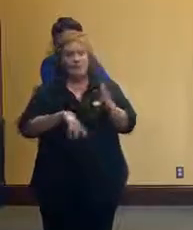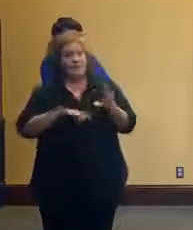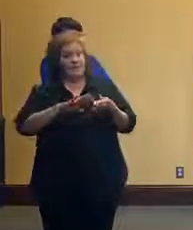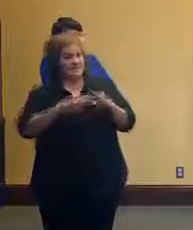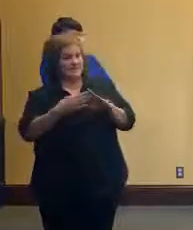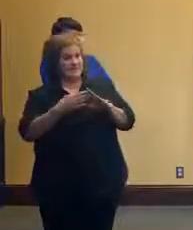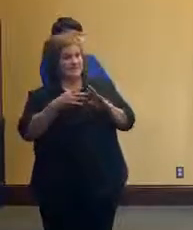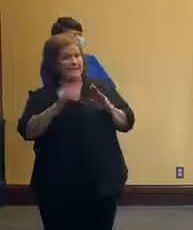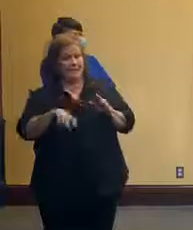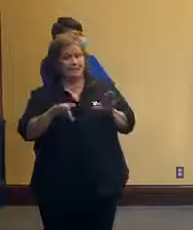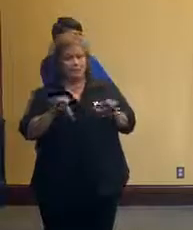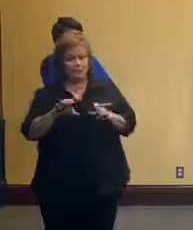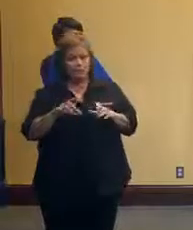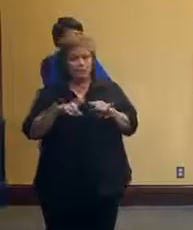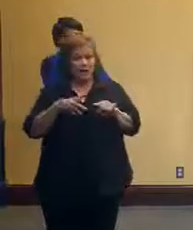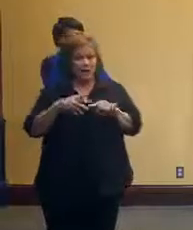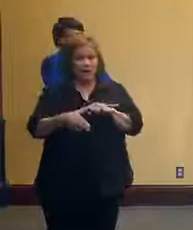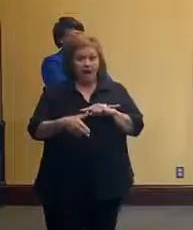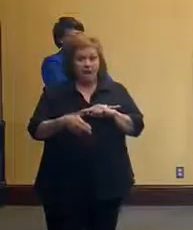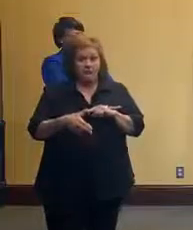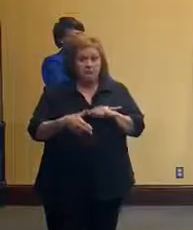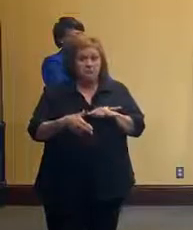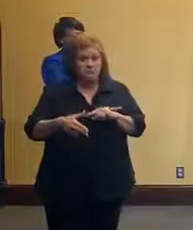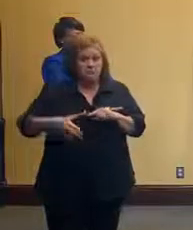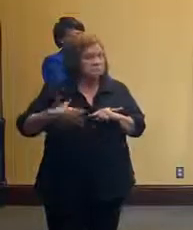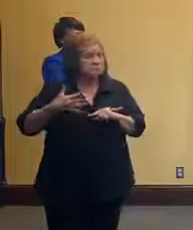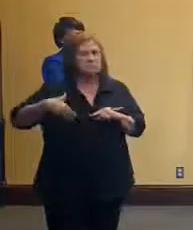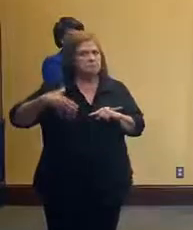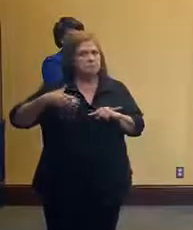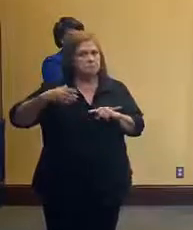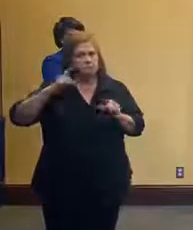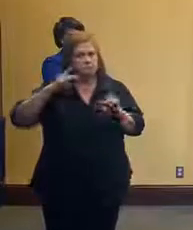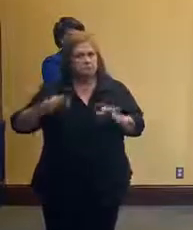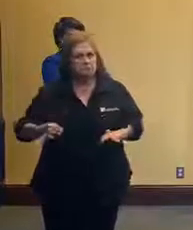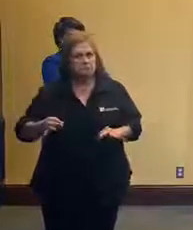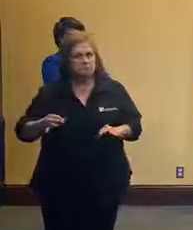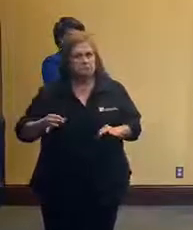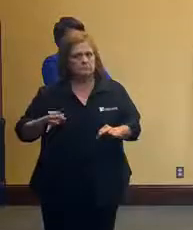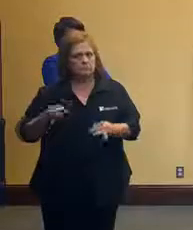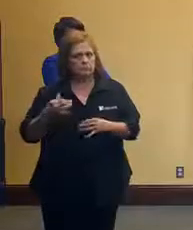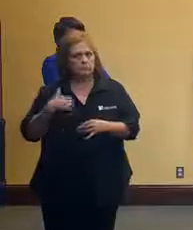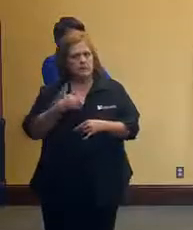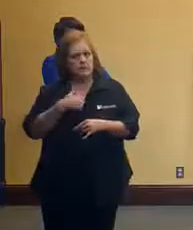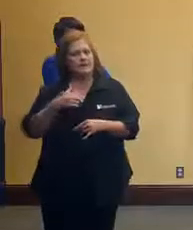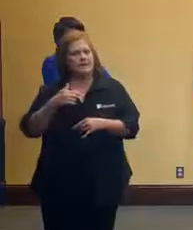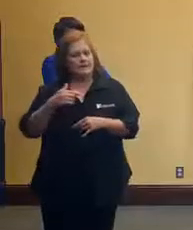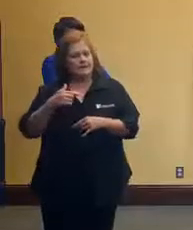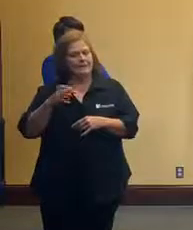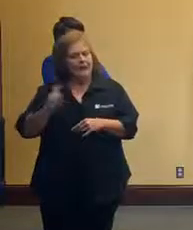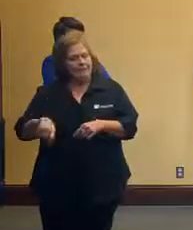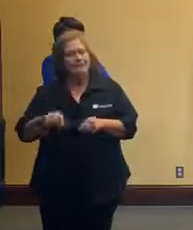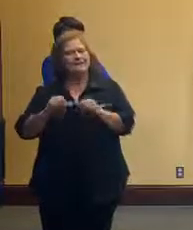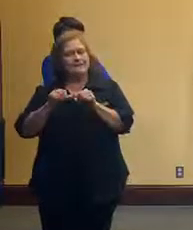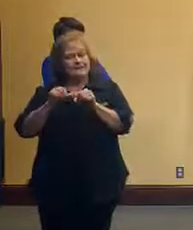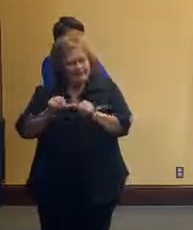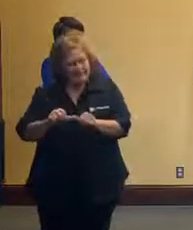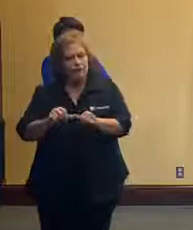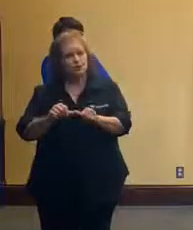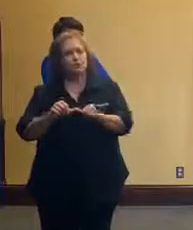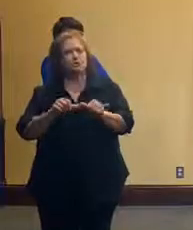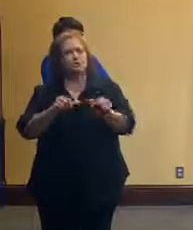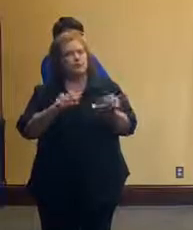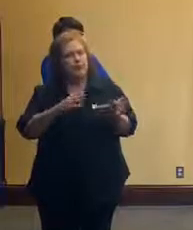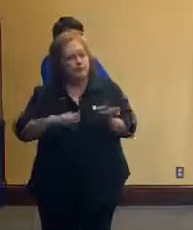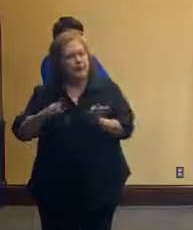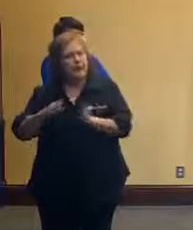cut prior to receiving funding? No, I've heard nothing of that nature. I think that is our due diligence, and I think what we have to prudently continue to do in preparation